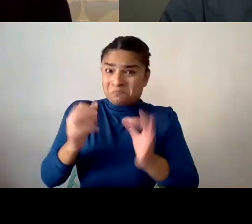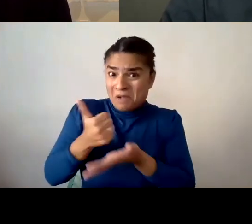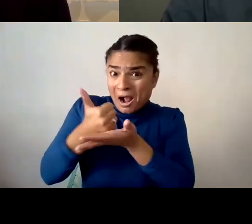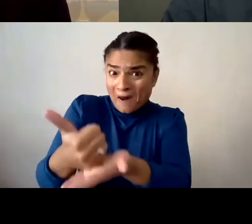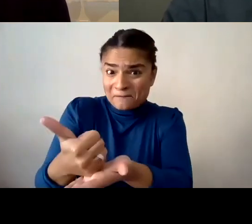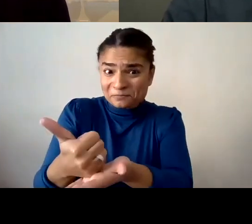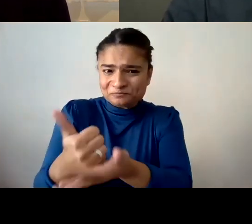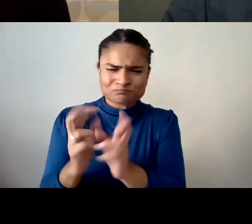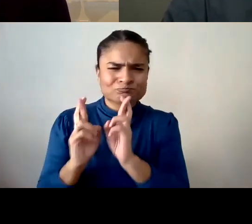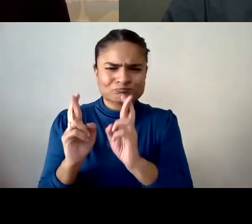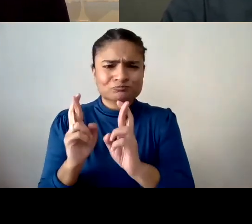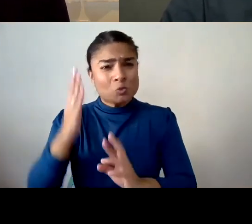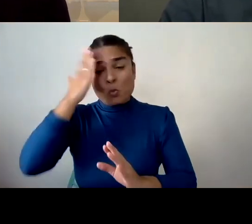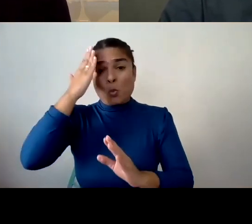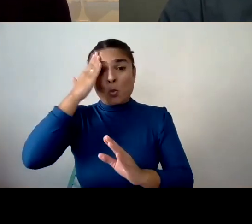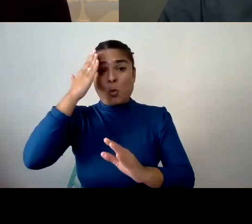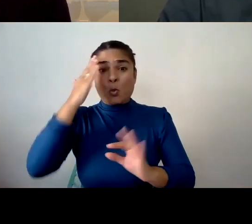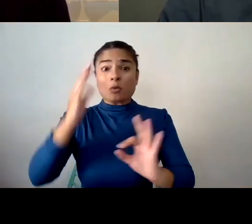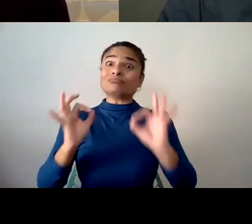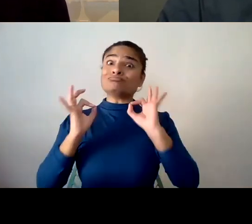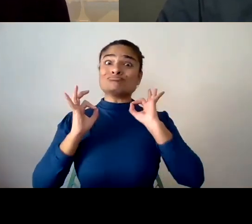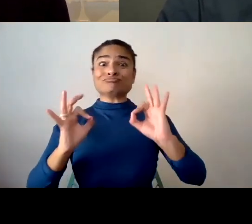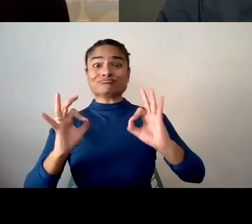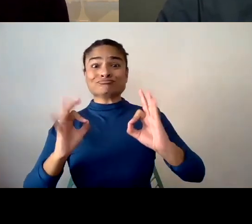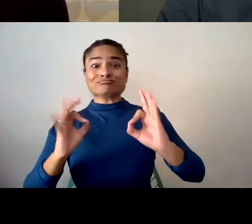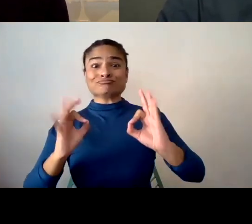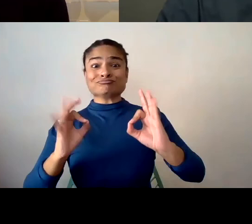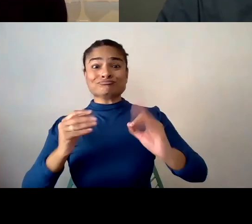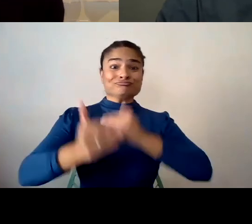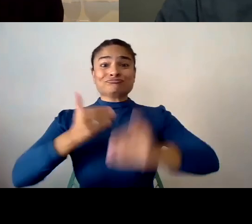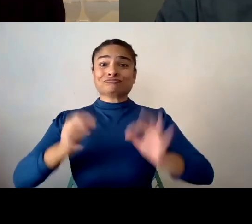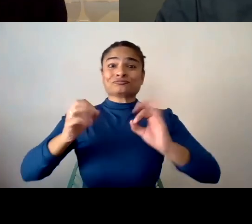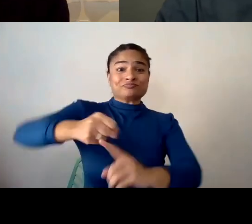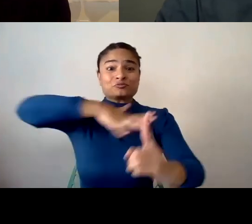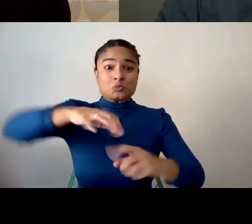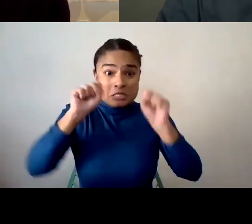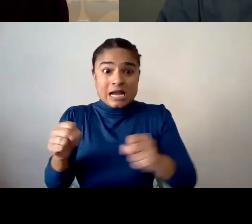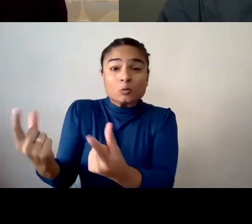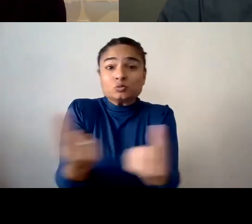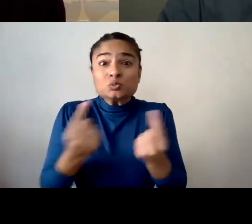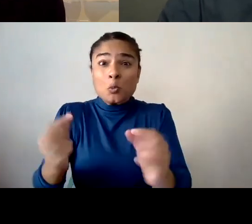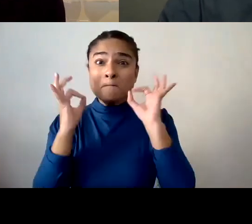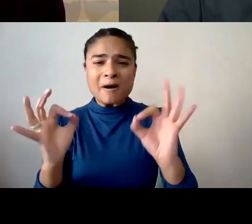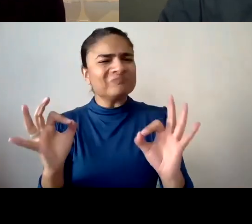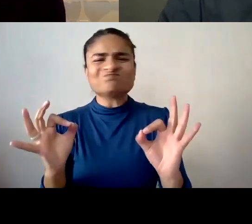I know it's not perfect situation. It's not perfect. I wish I had a better answer right now.